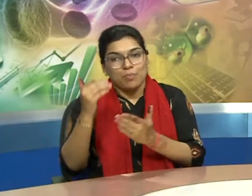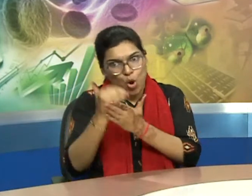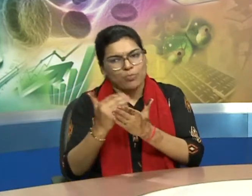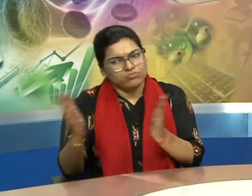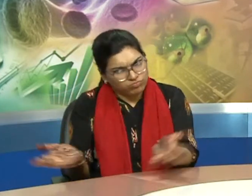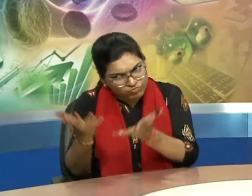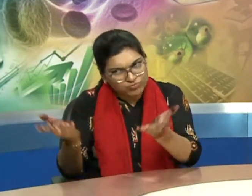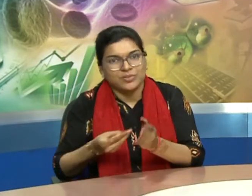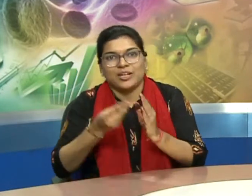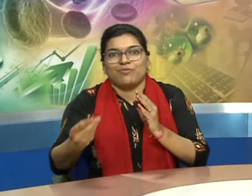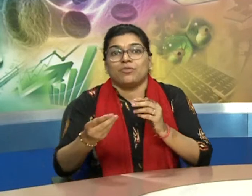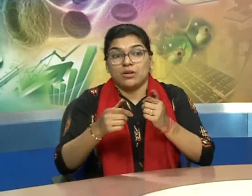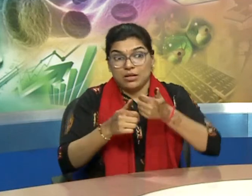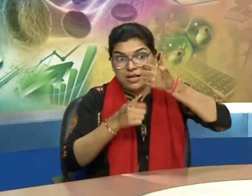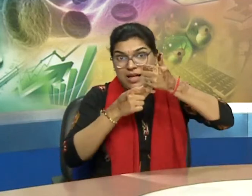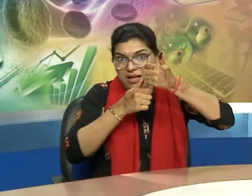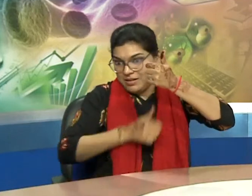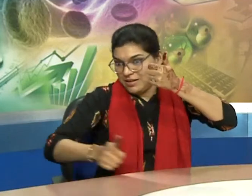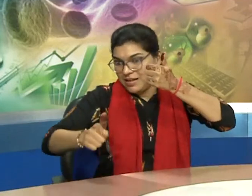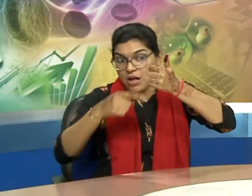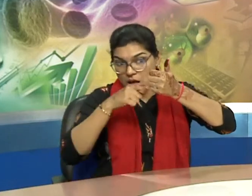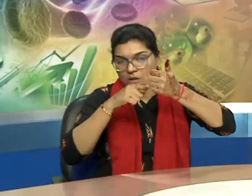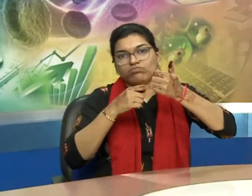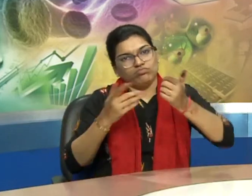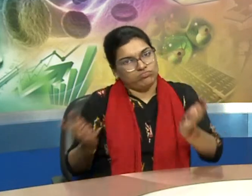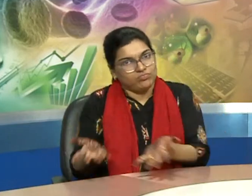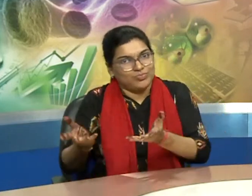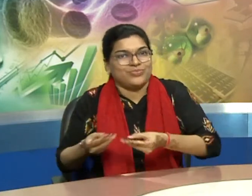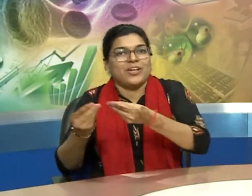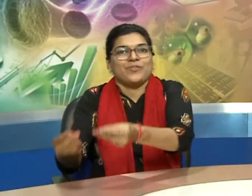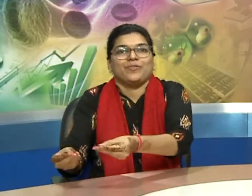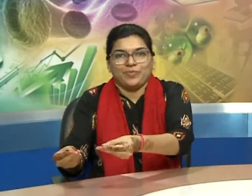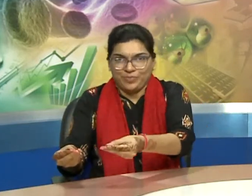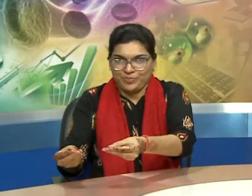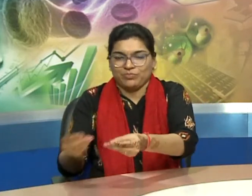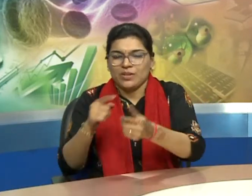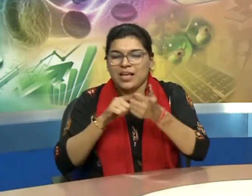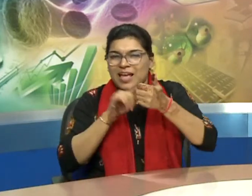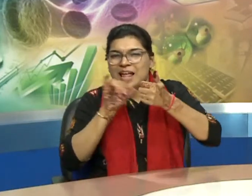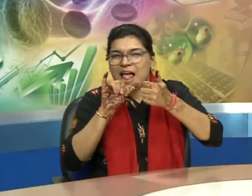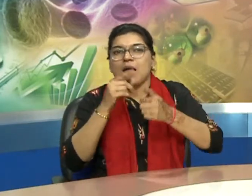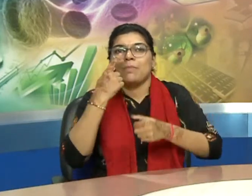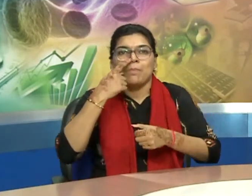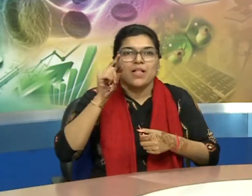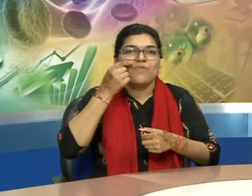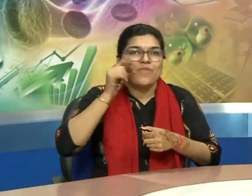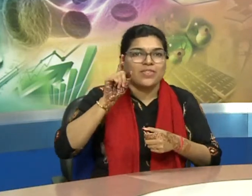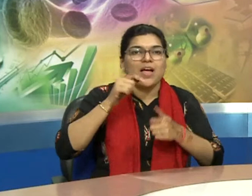in core subjects based on the subjects and programmers of the parent